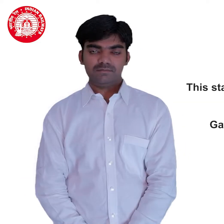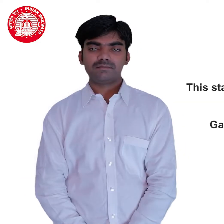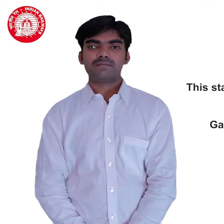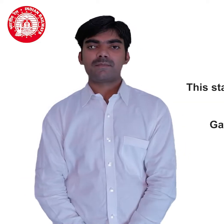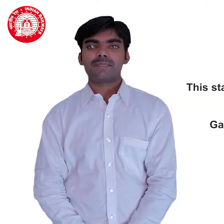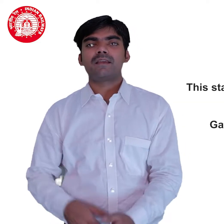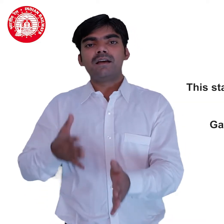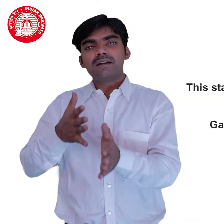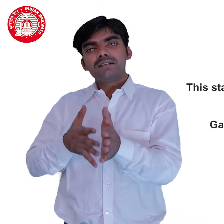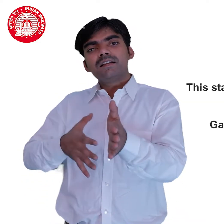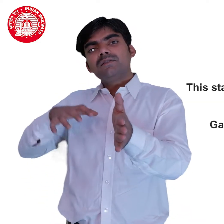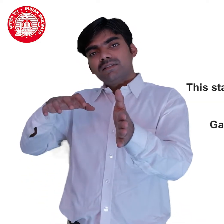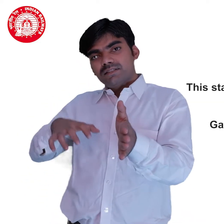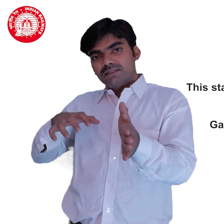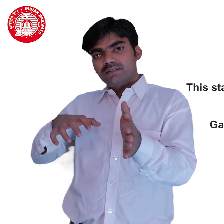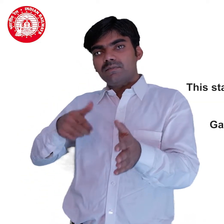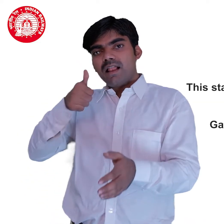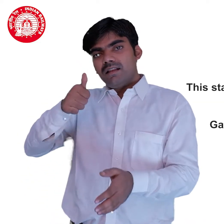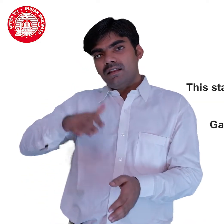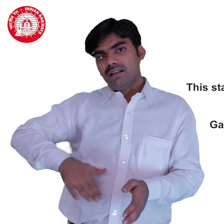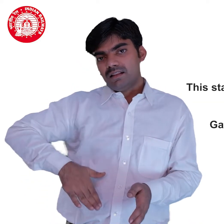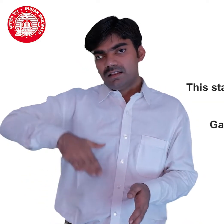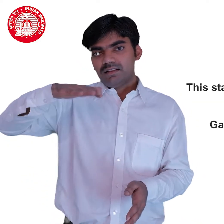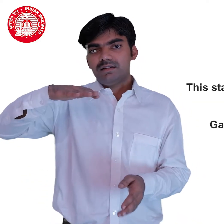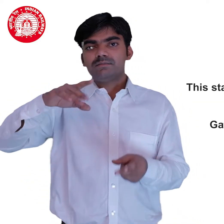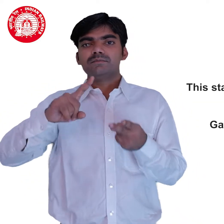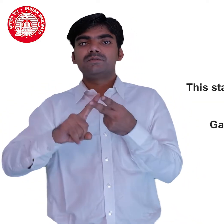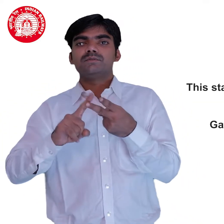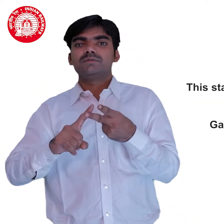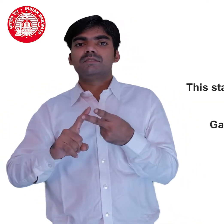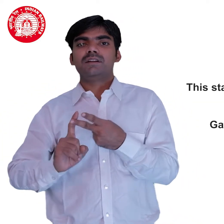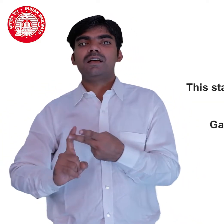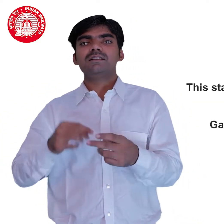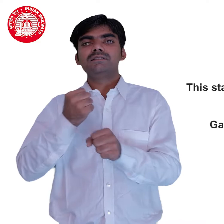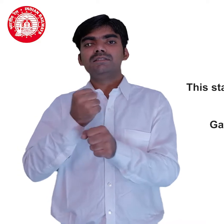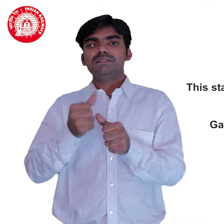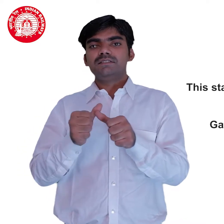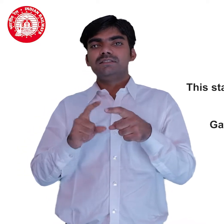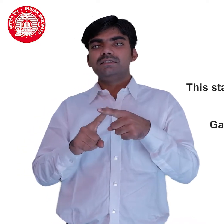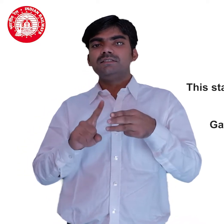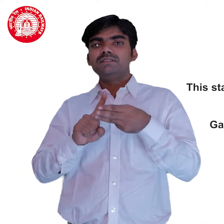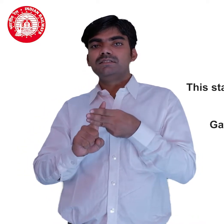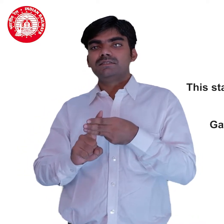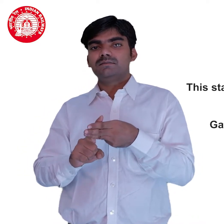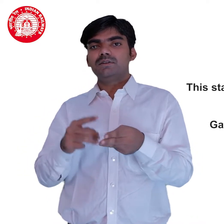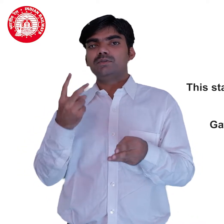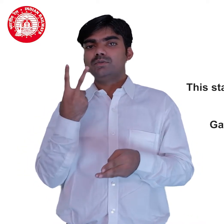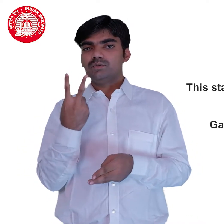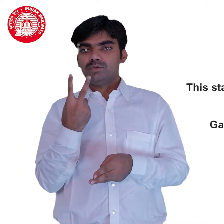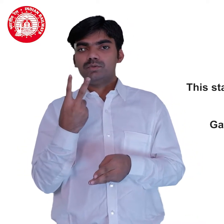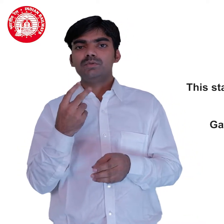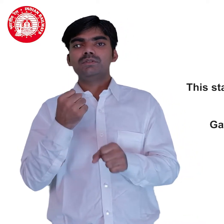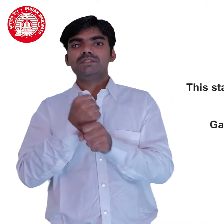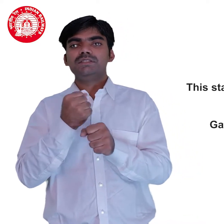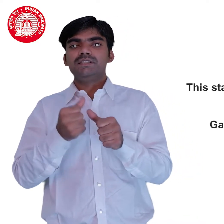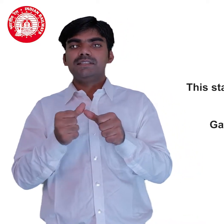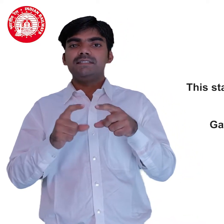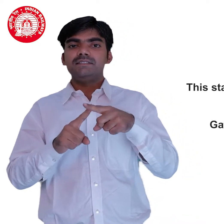This station is accessible for wheelchair users with lifts present at every entrance of the station